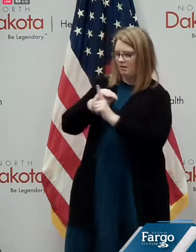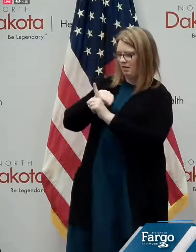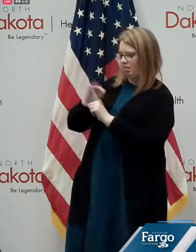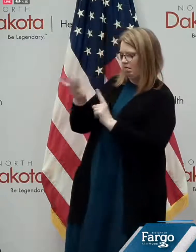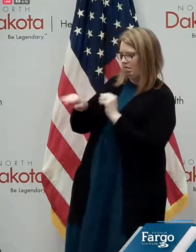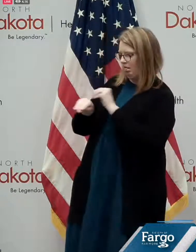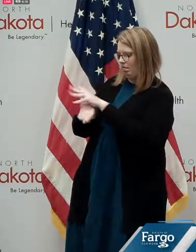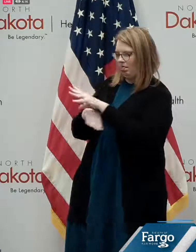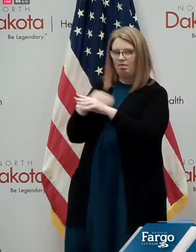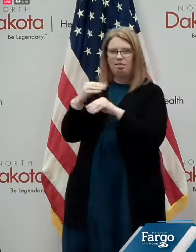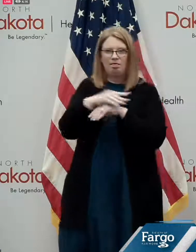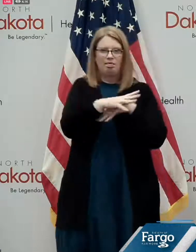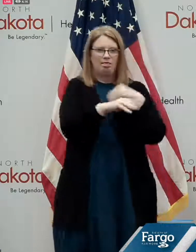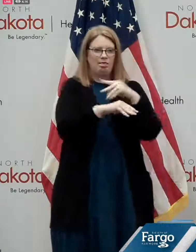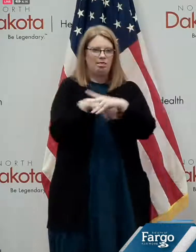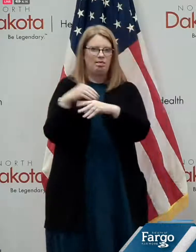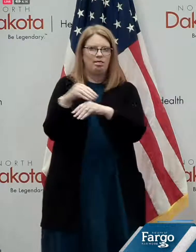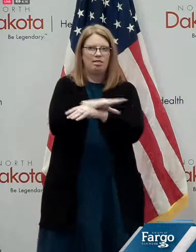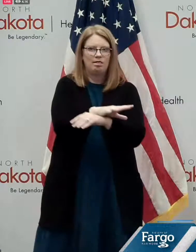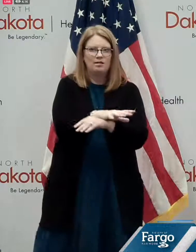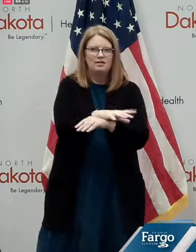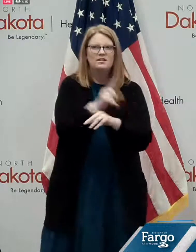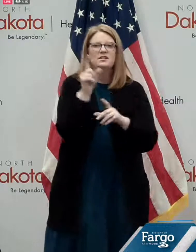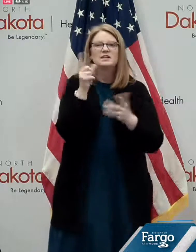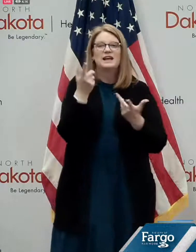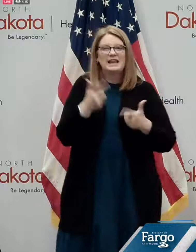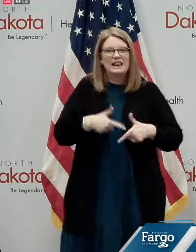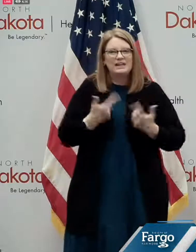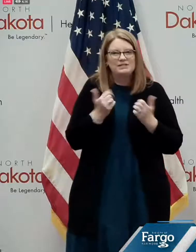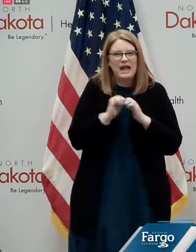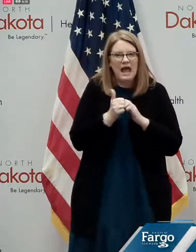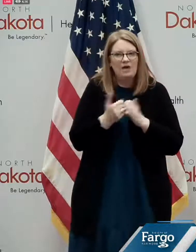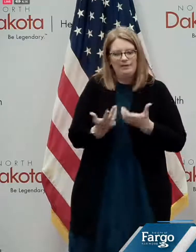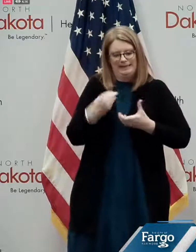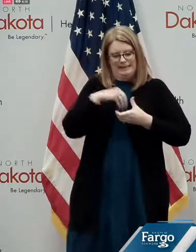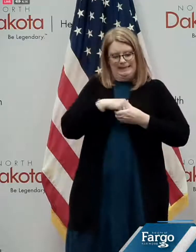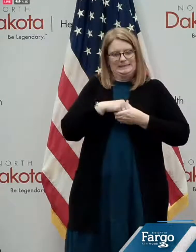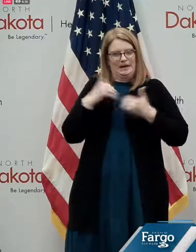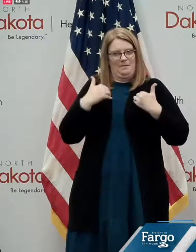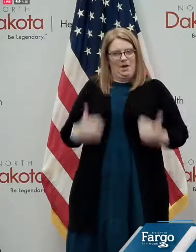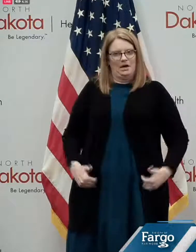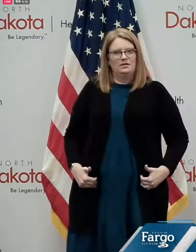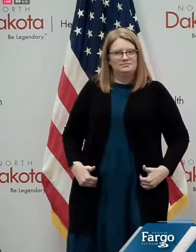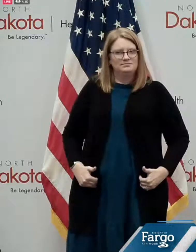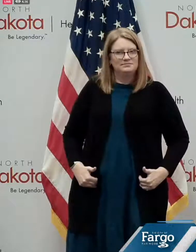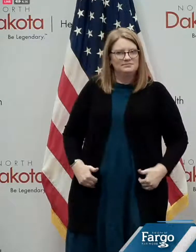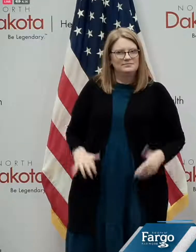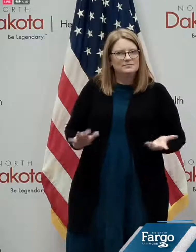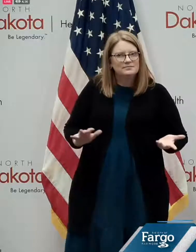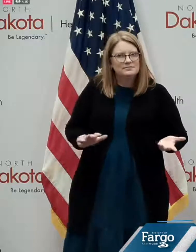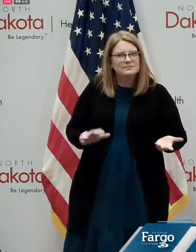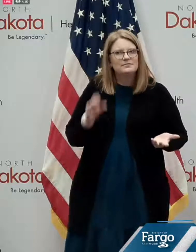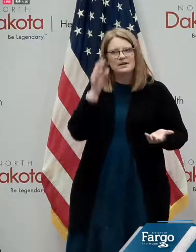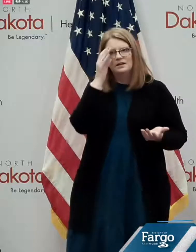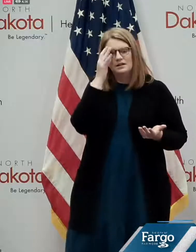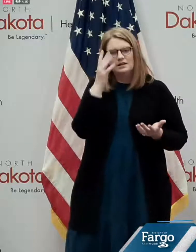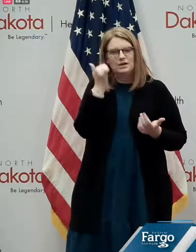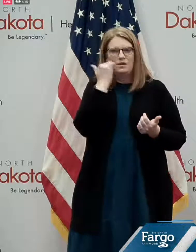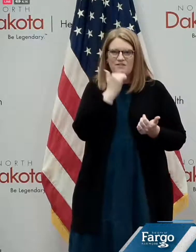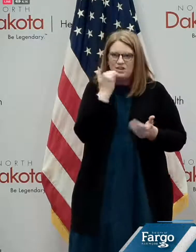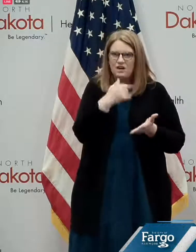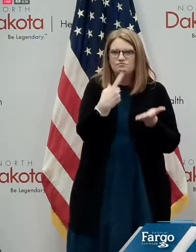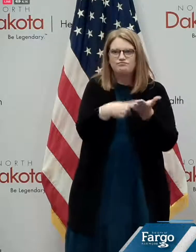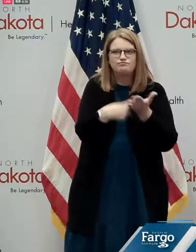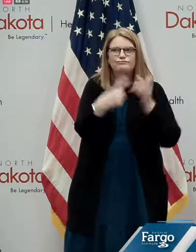able to live in. Can't live without being inside a human. And so that's why, again, some of the basic principles that we talk about in terms of